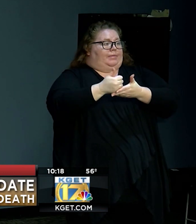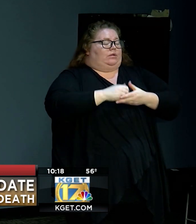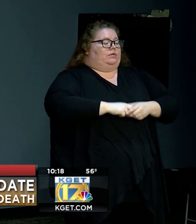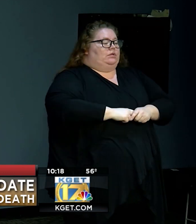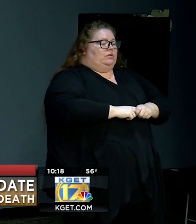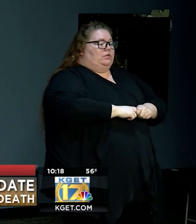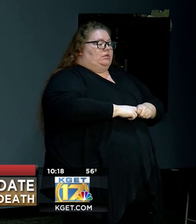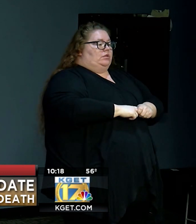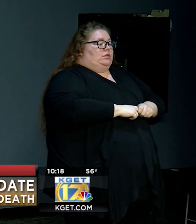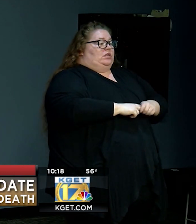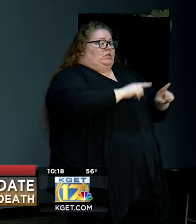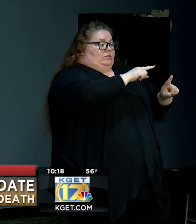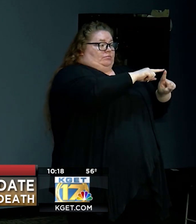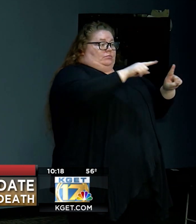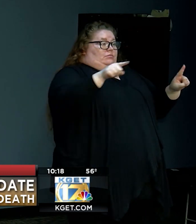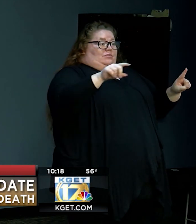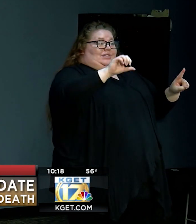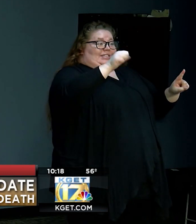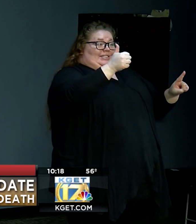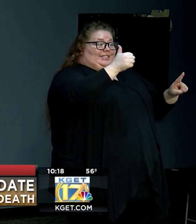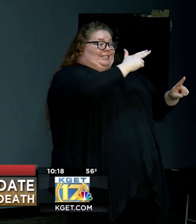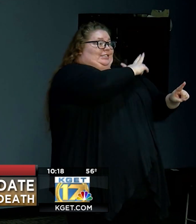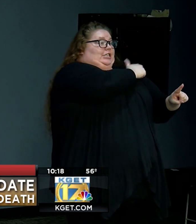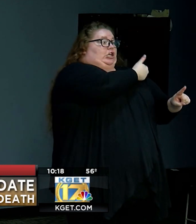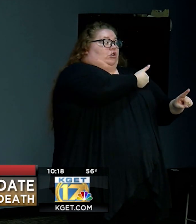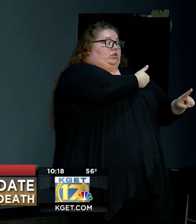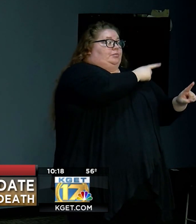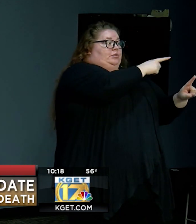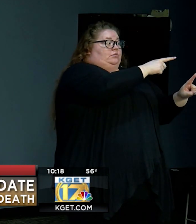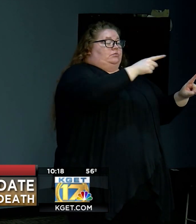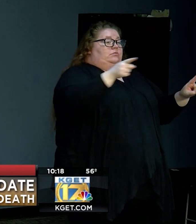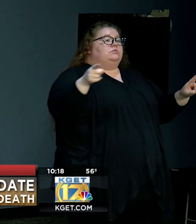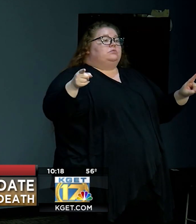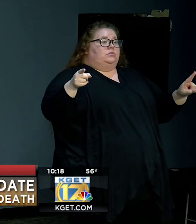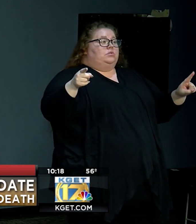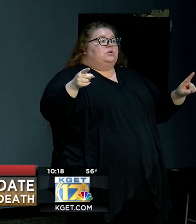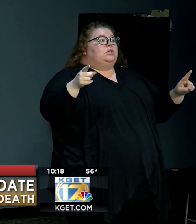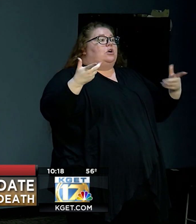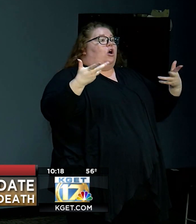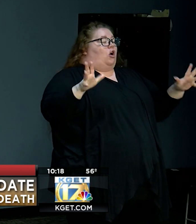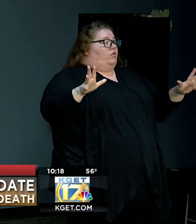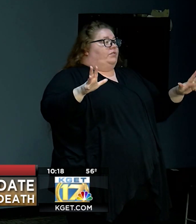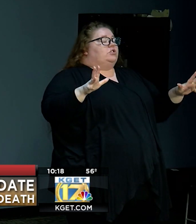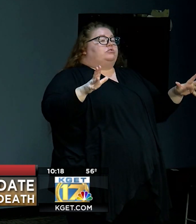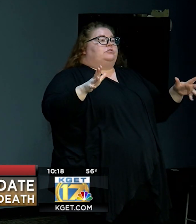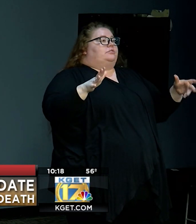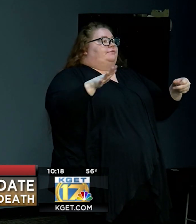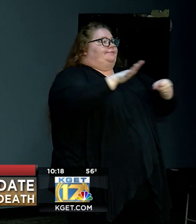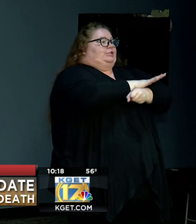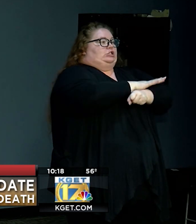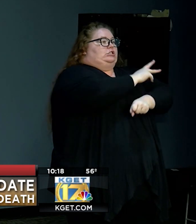So if all 10 hospitals were to receive patients that were beyond their ability to